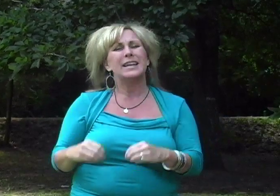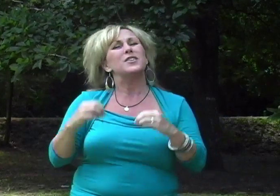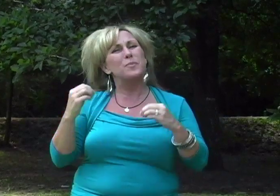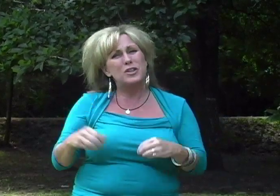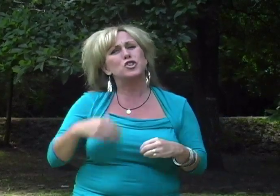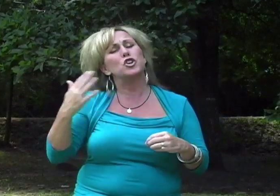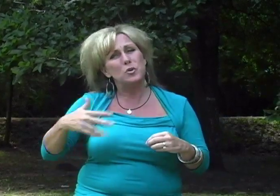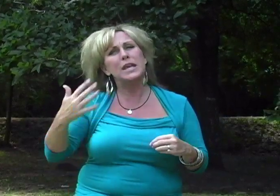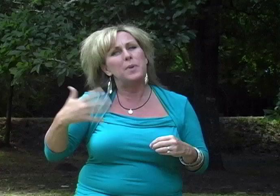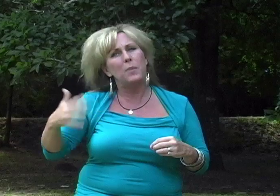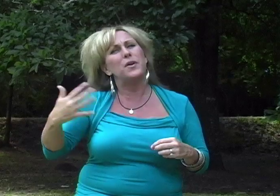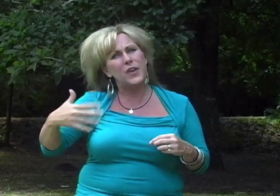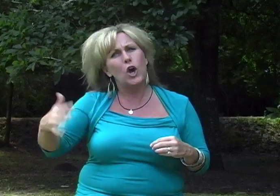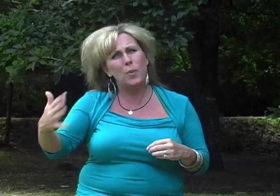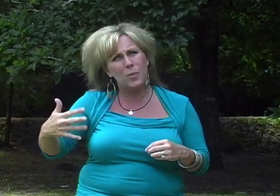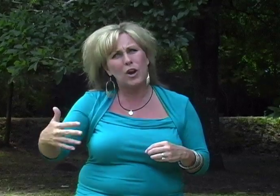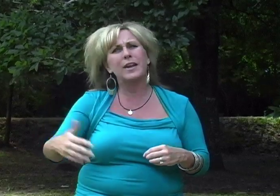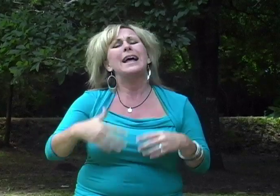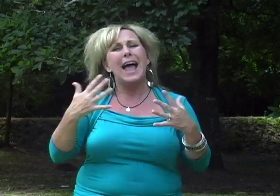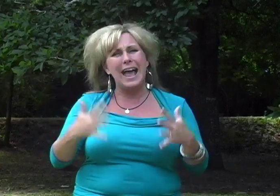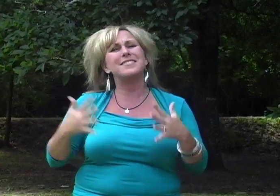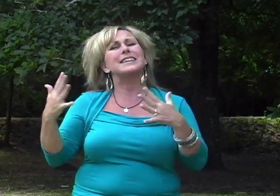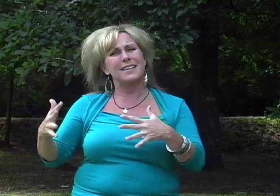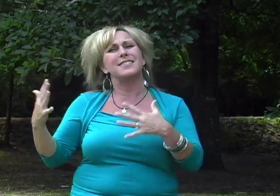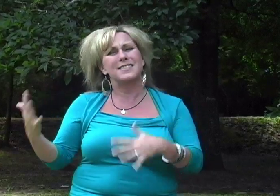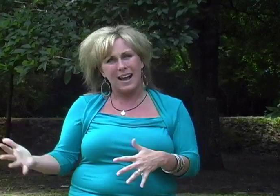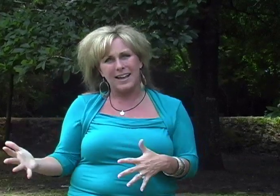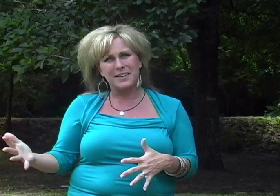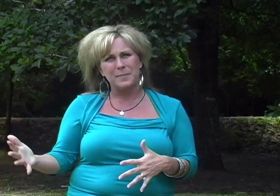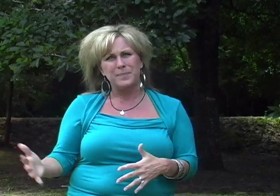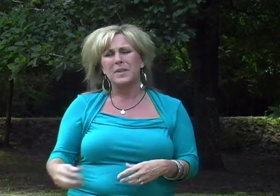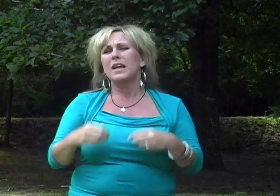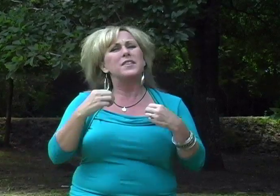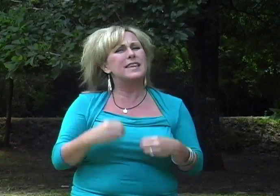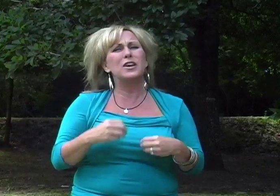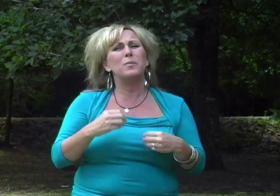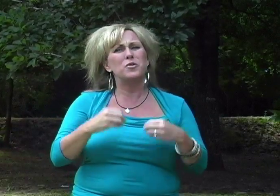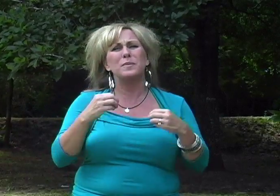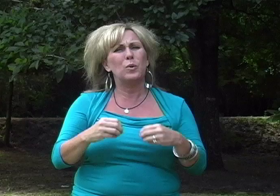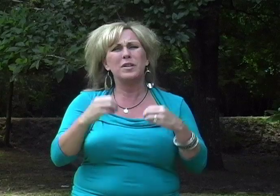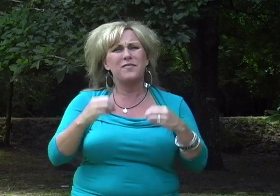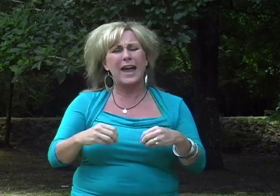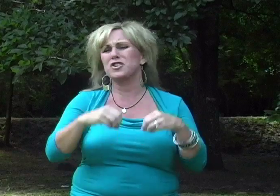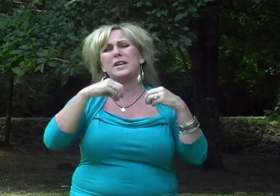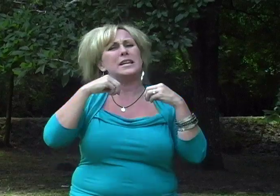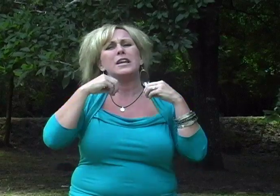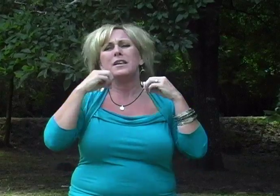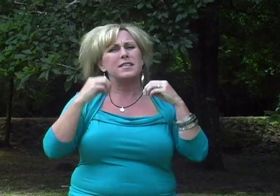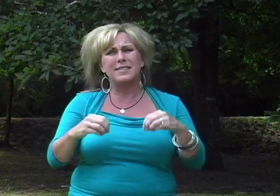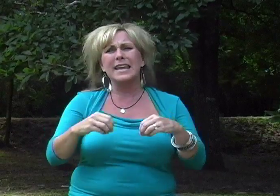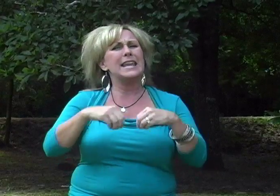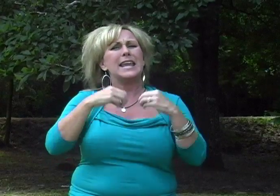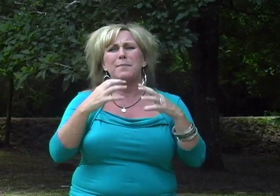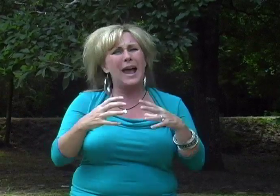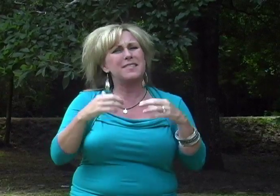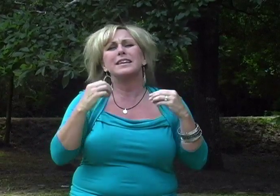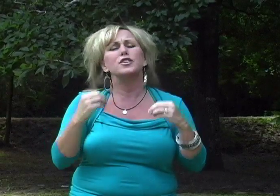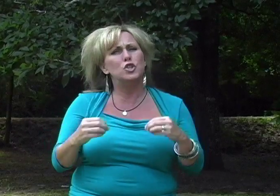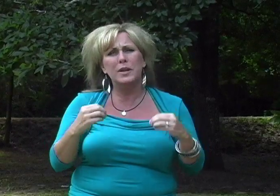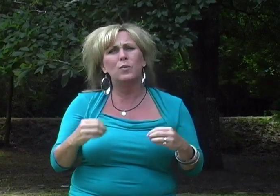So make sure you keep up with the homework as it is assigned. The single most important factor in succeeding and passing and doing well